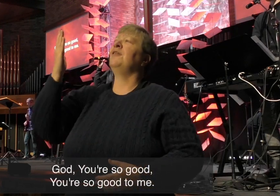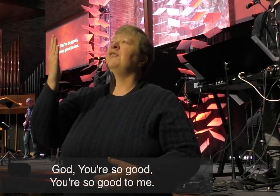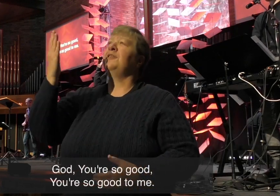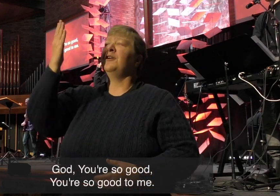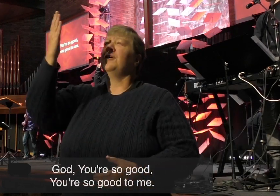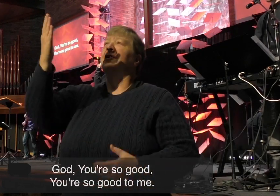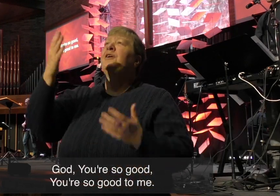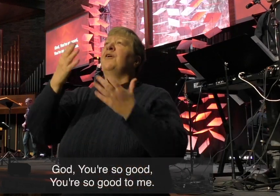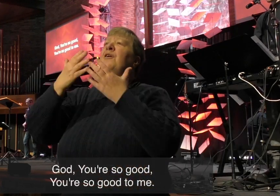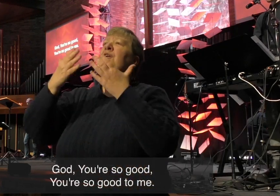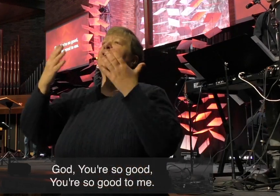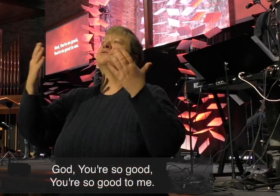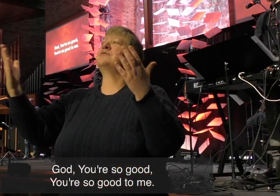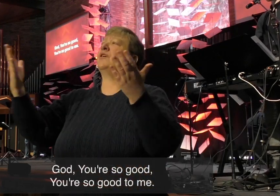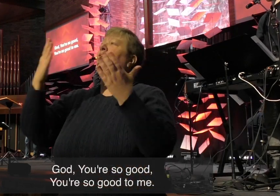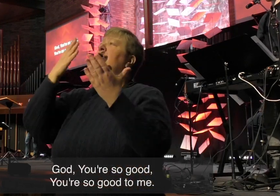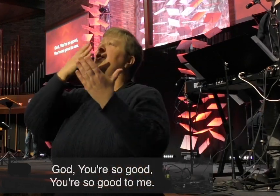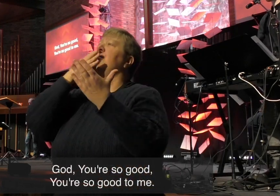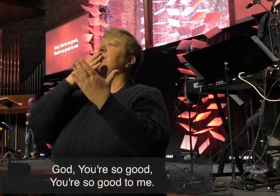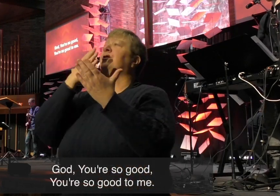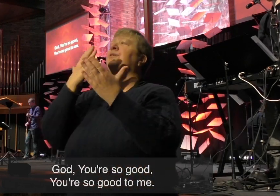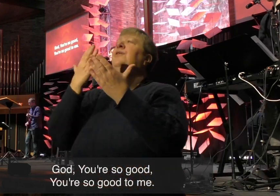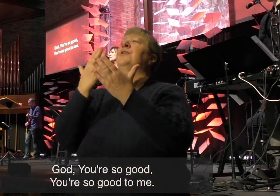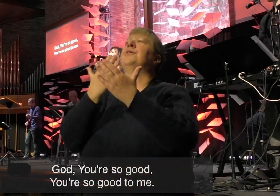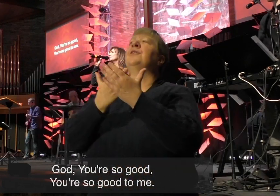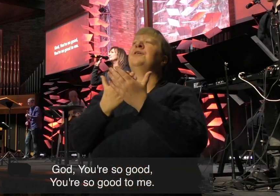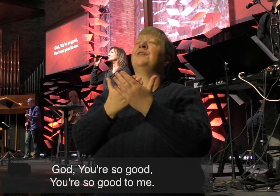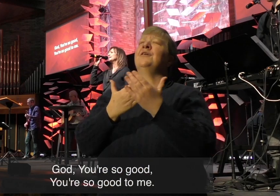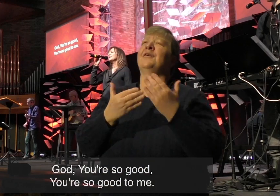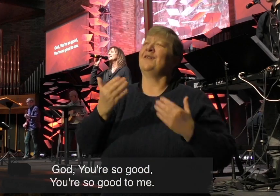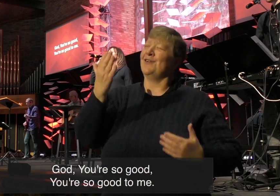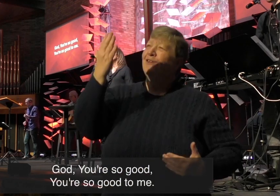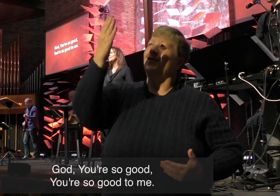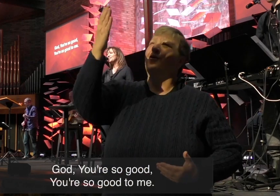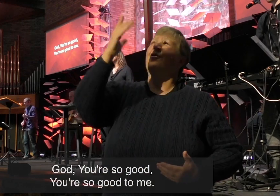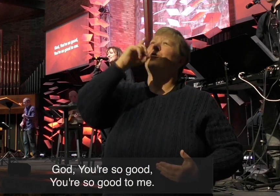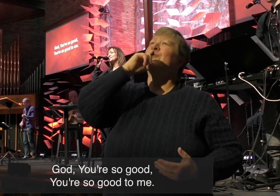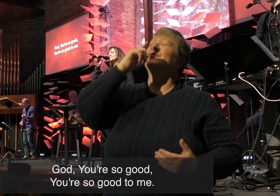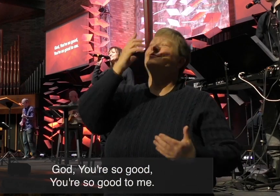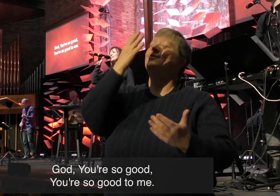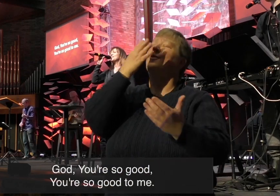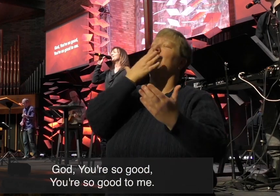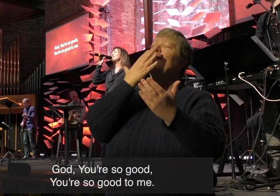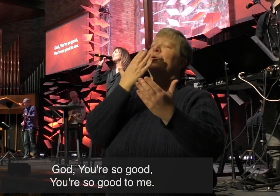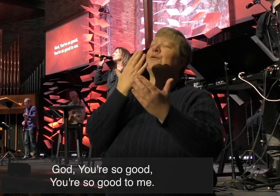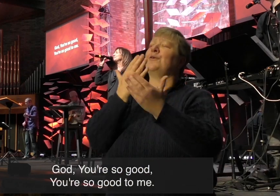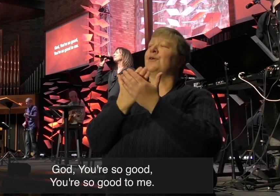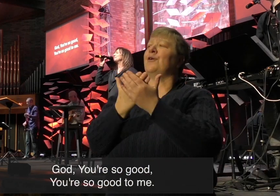You're so good. You're